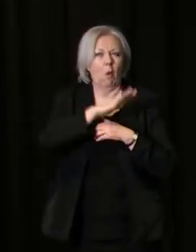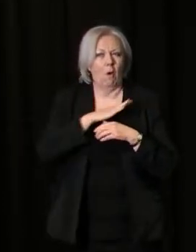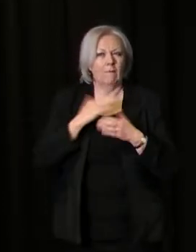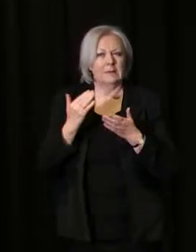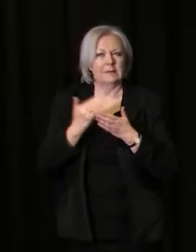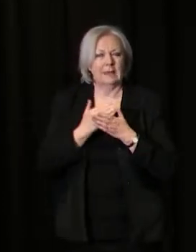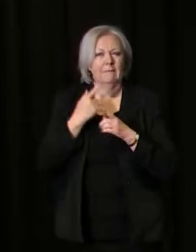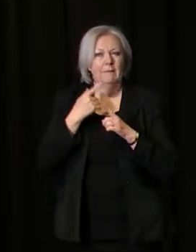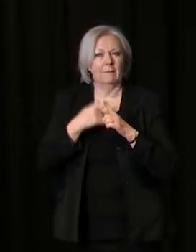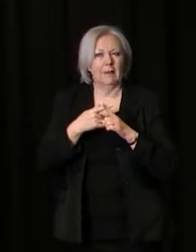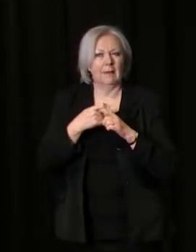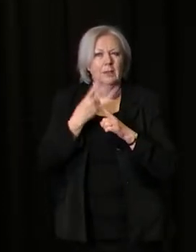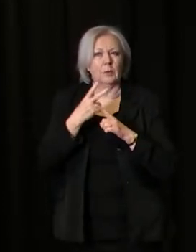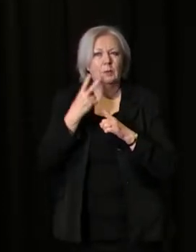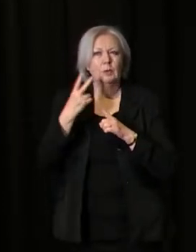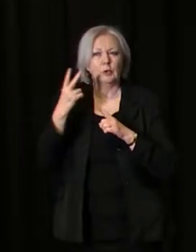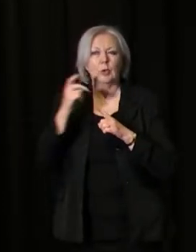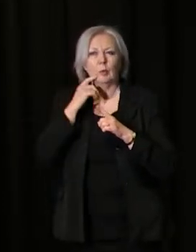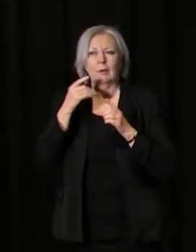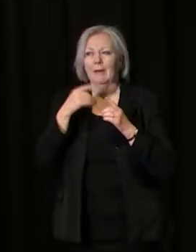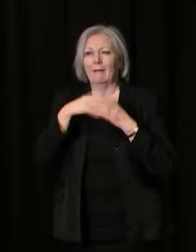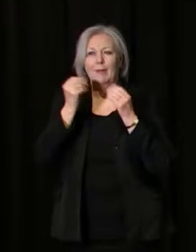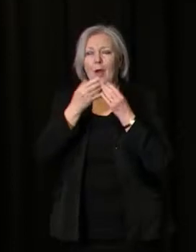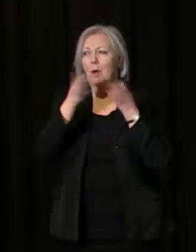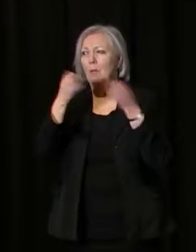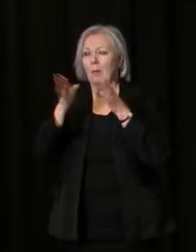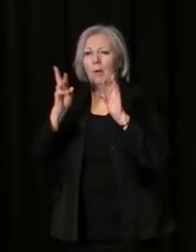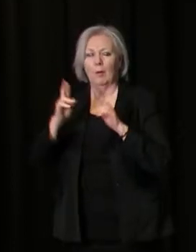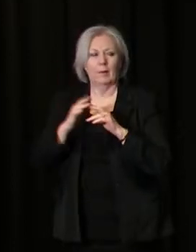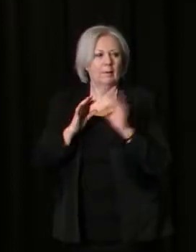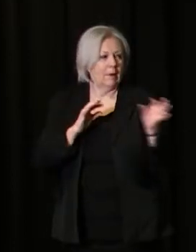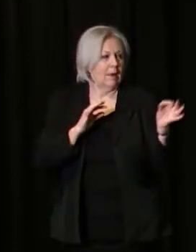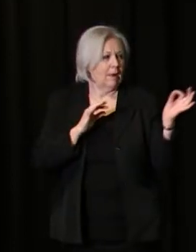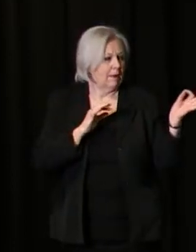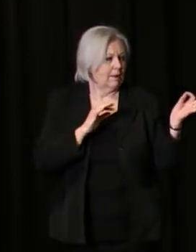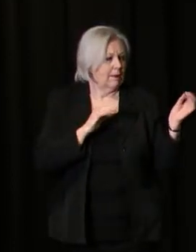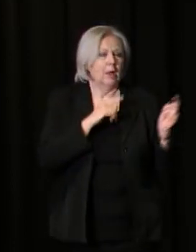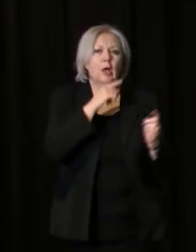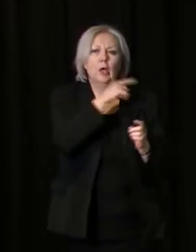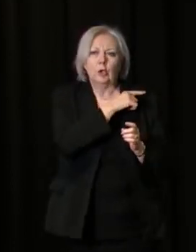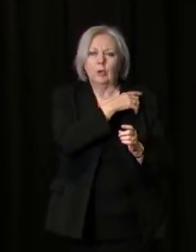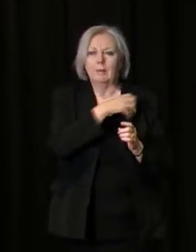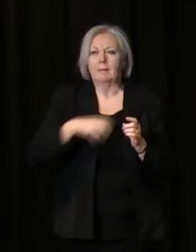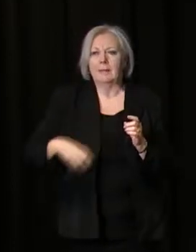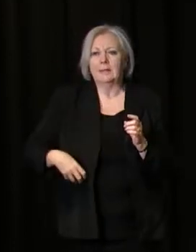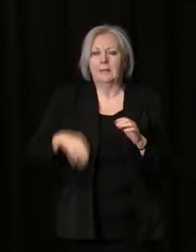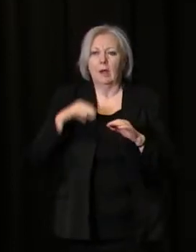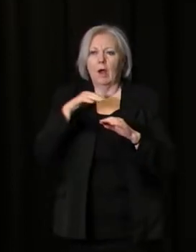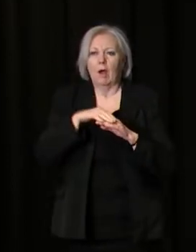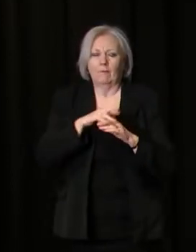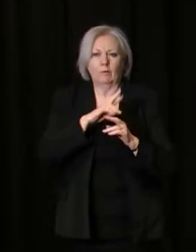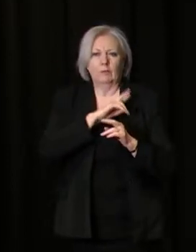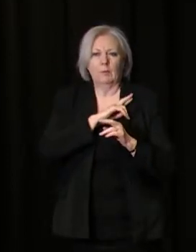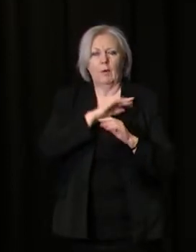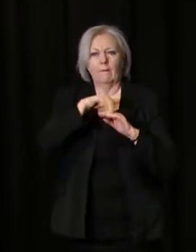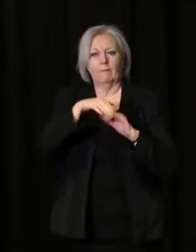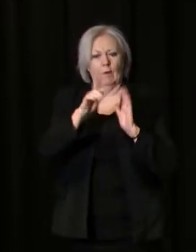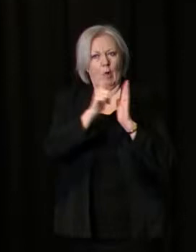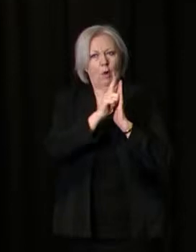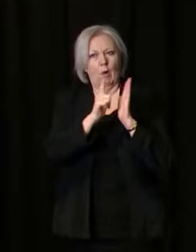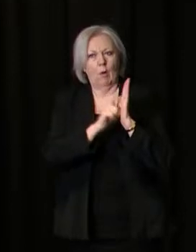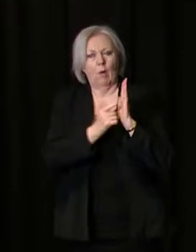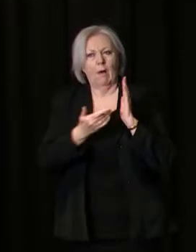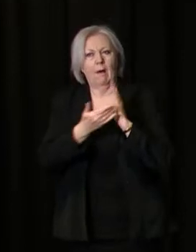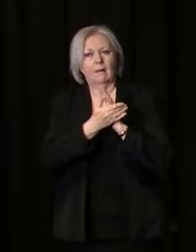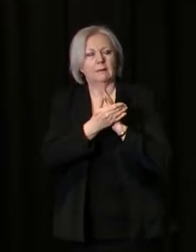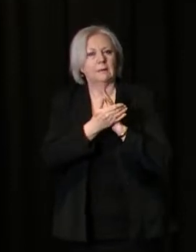into 2022 and beyond. And will the Minister responsible for the pandemic-specific legislation, how far progressed are